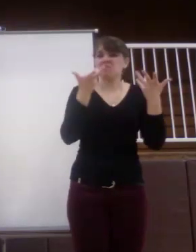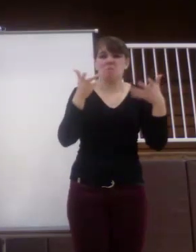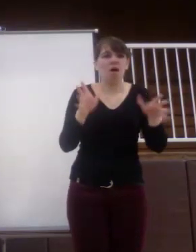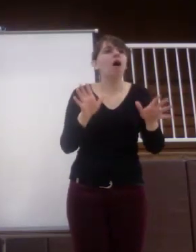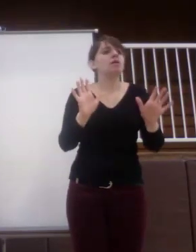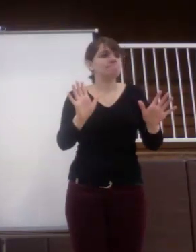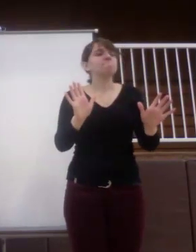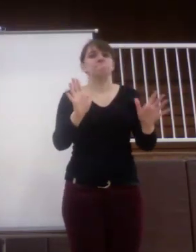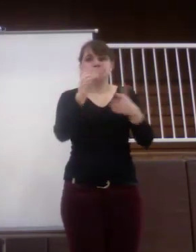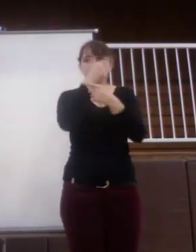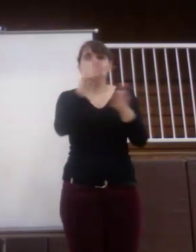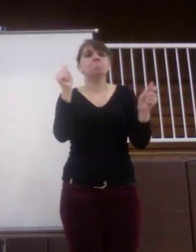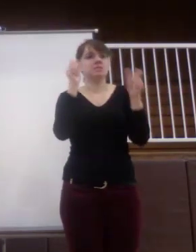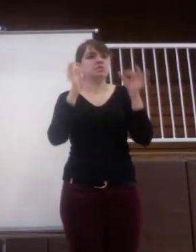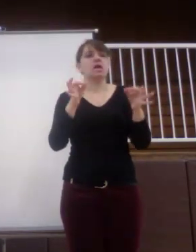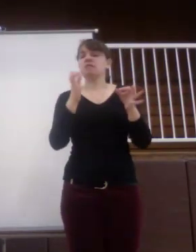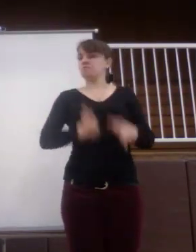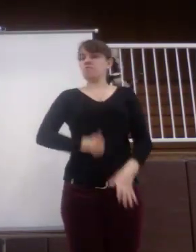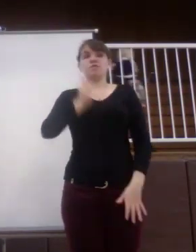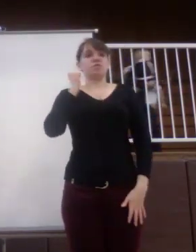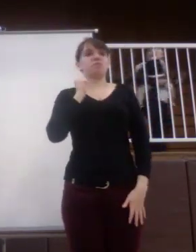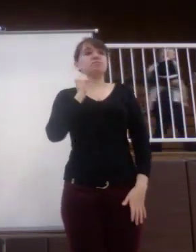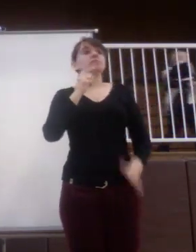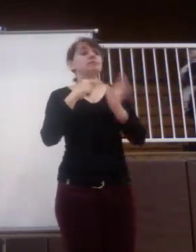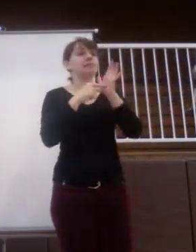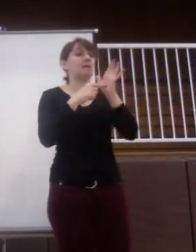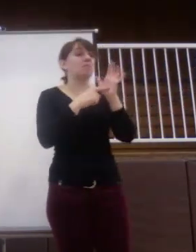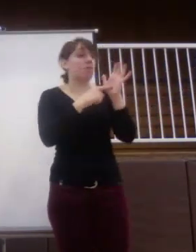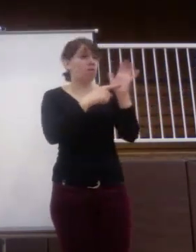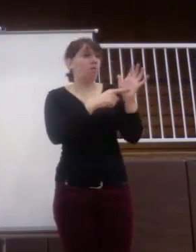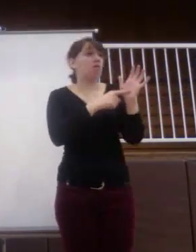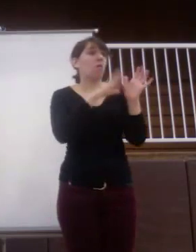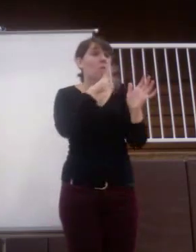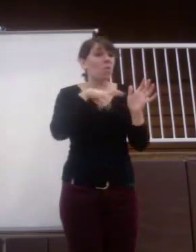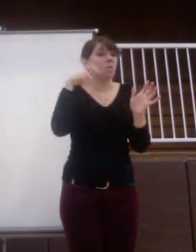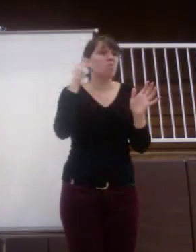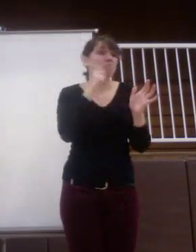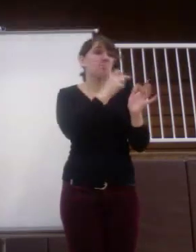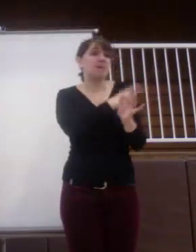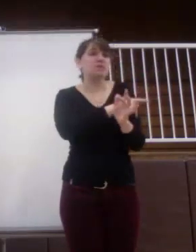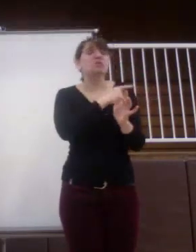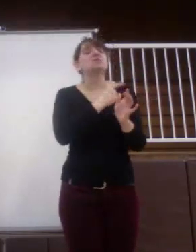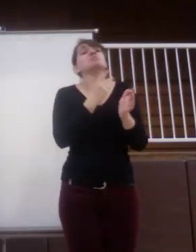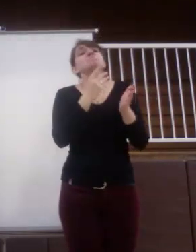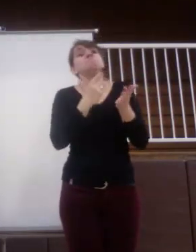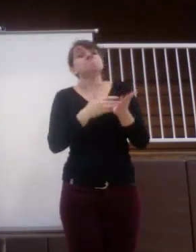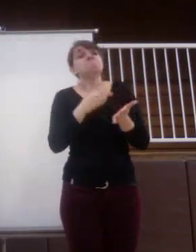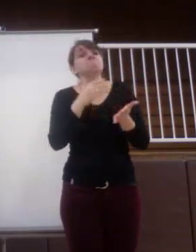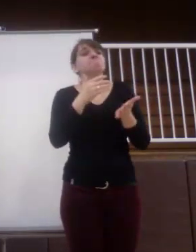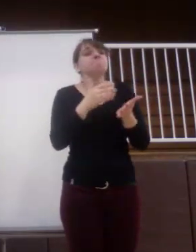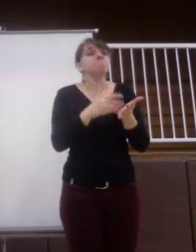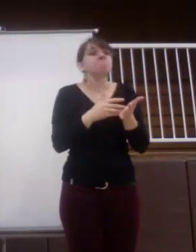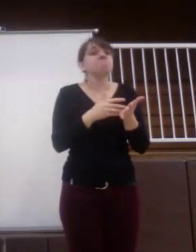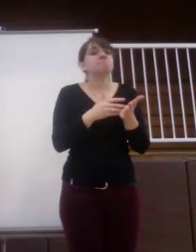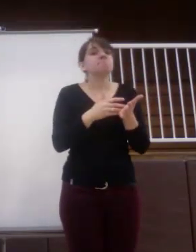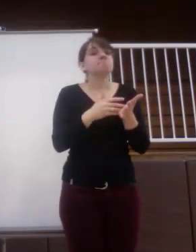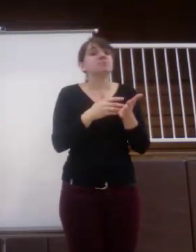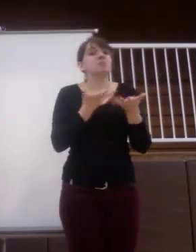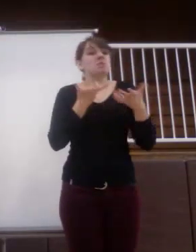For example, older patients have sometimes refused heart valve